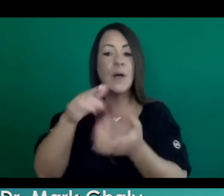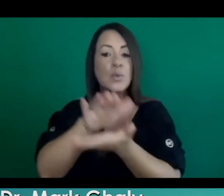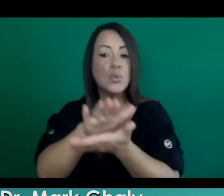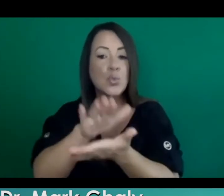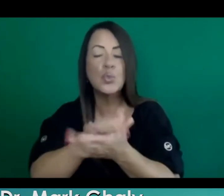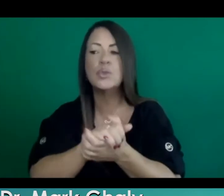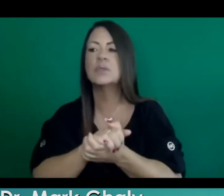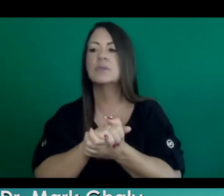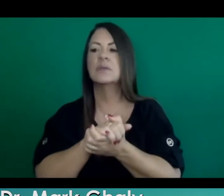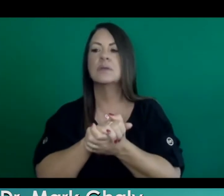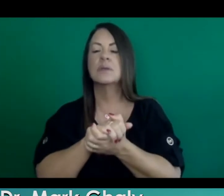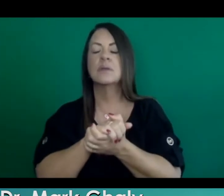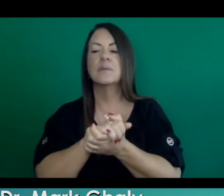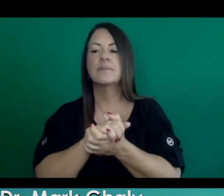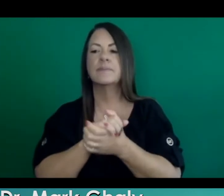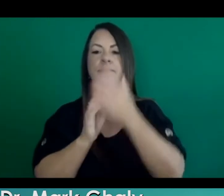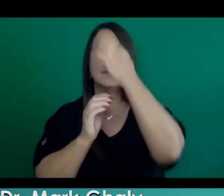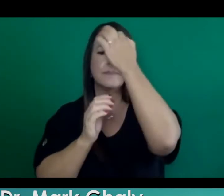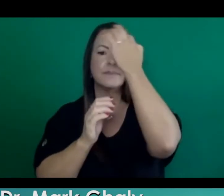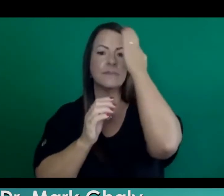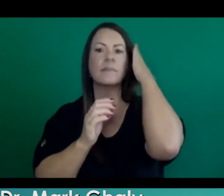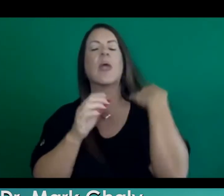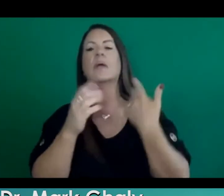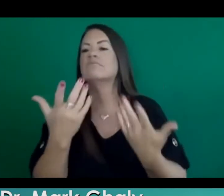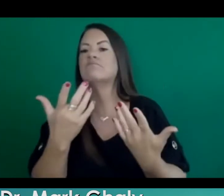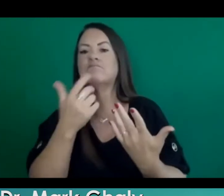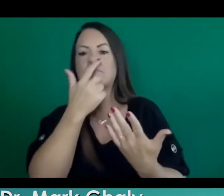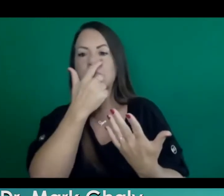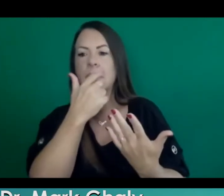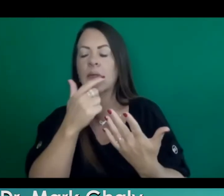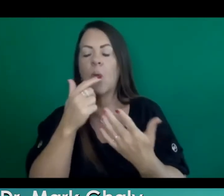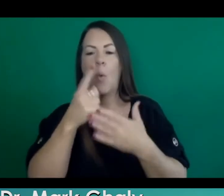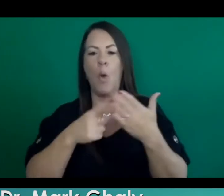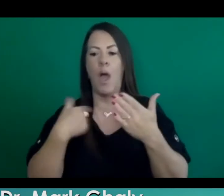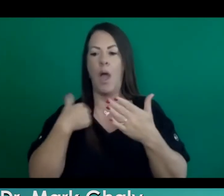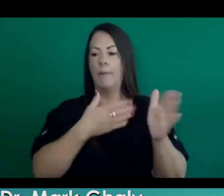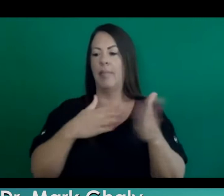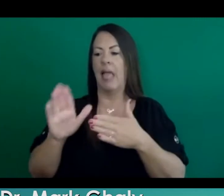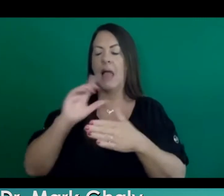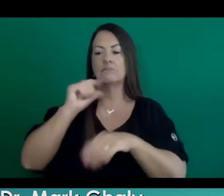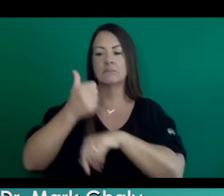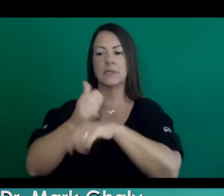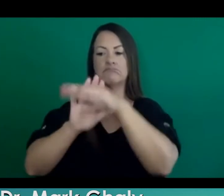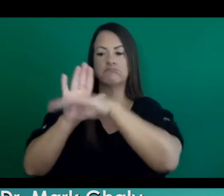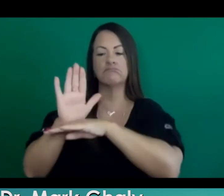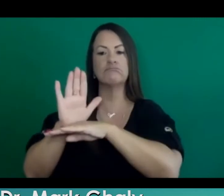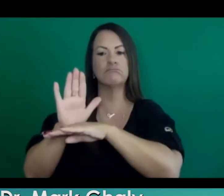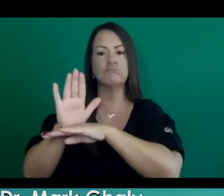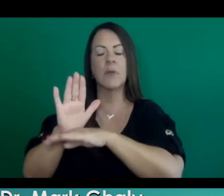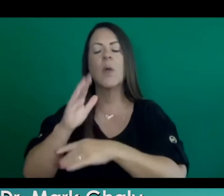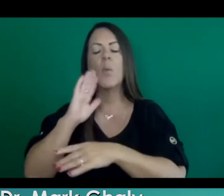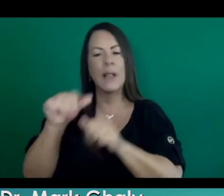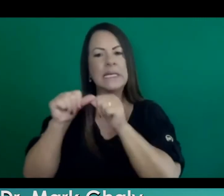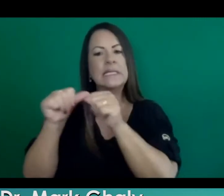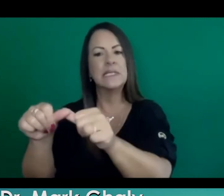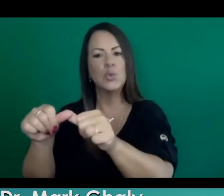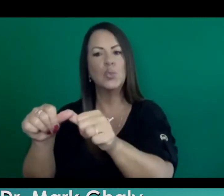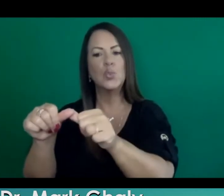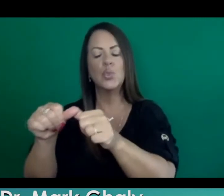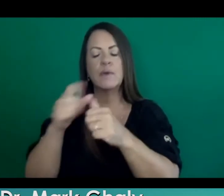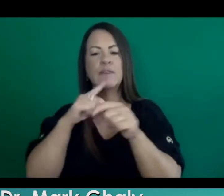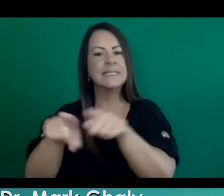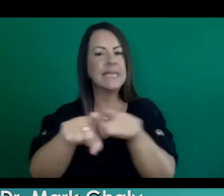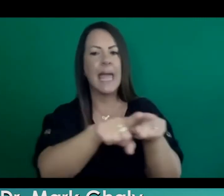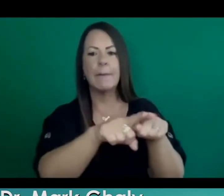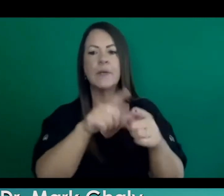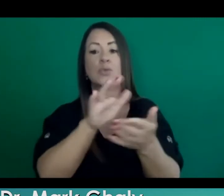be really no impact. The plan that we've laid out is going to continue. So districts